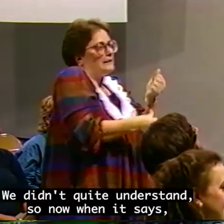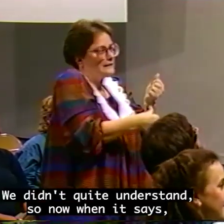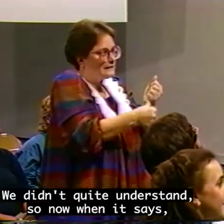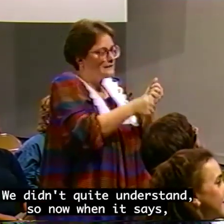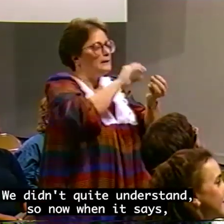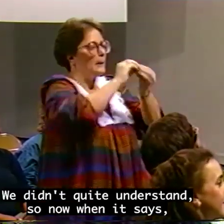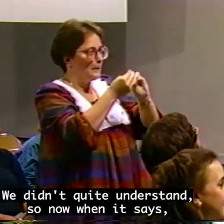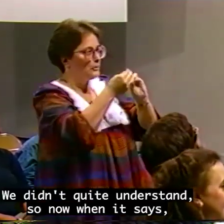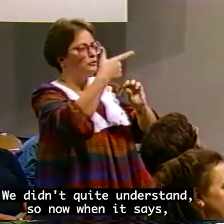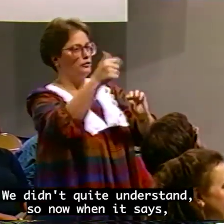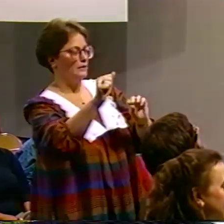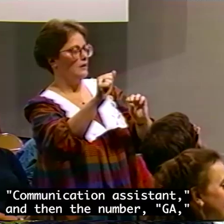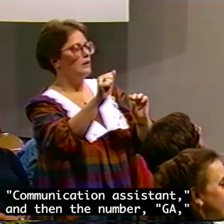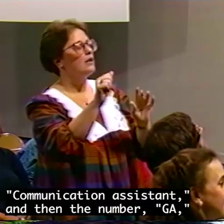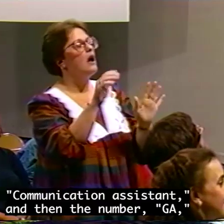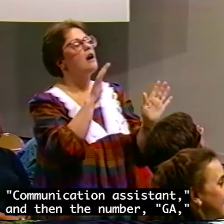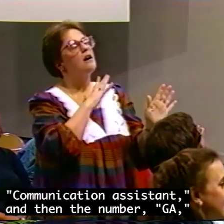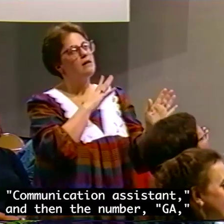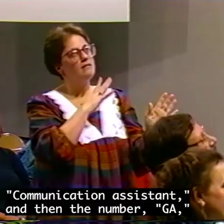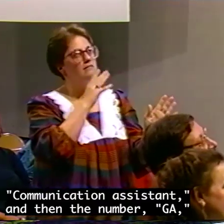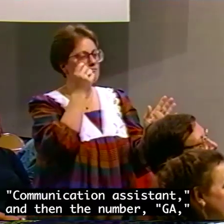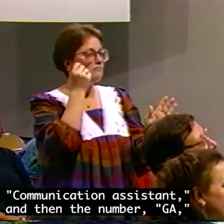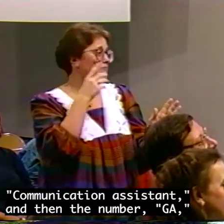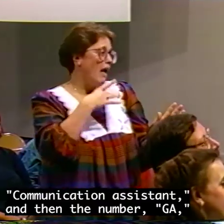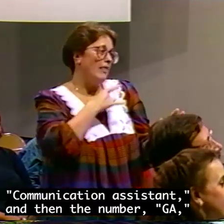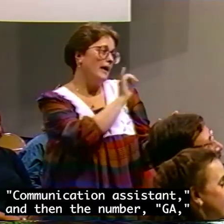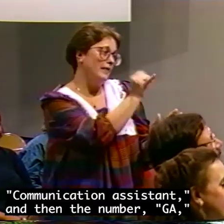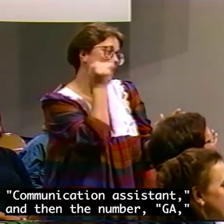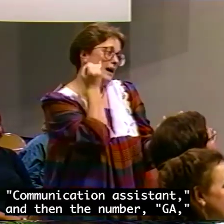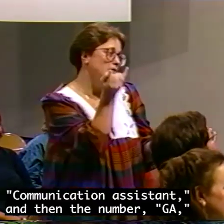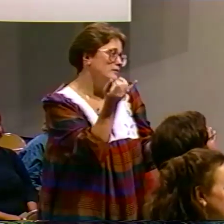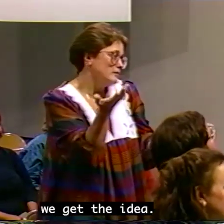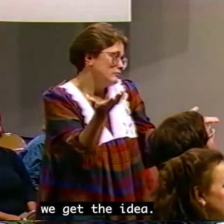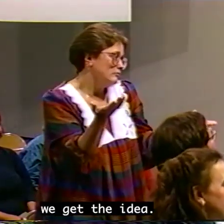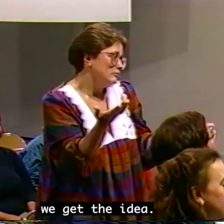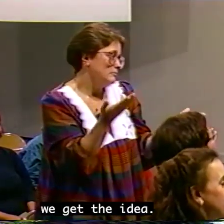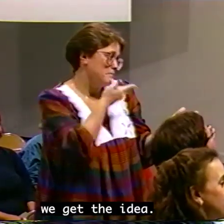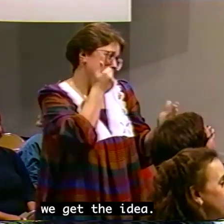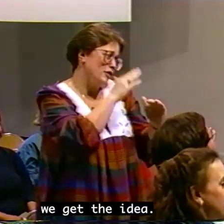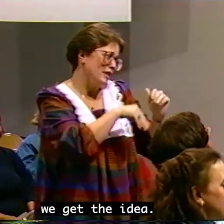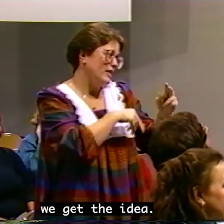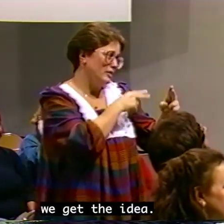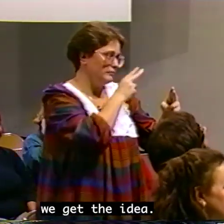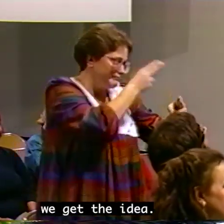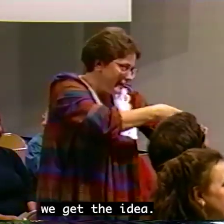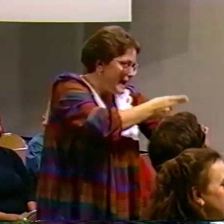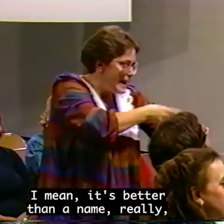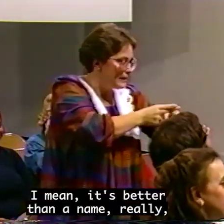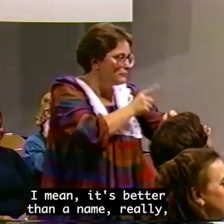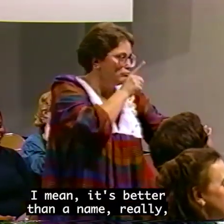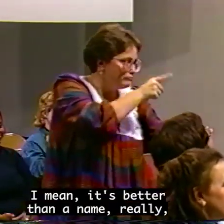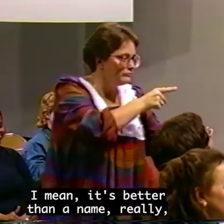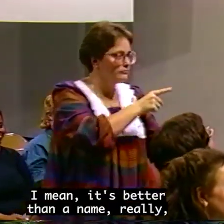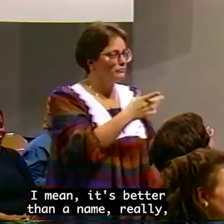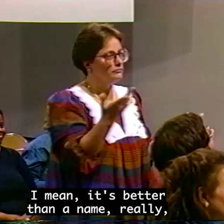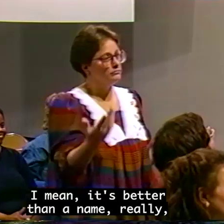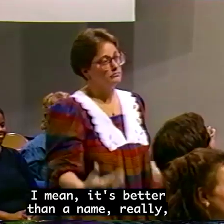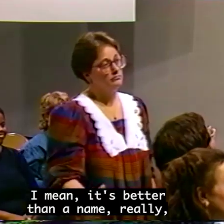quite understand. So now when it says communication assistant and then the number GA, we get the idea. I mean, it's better than a name,